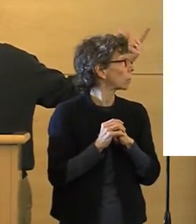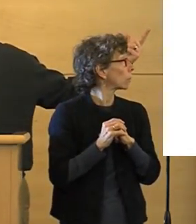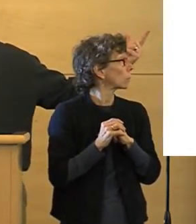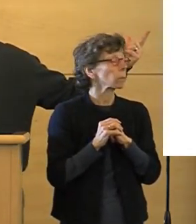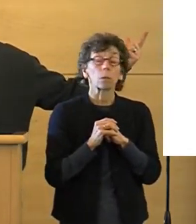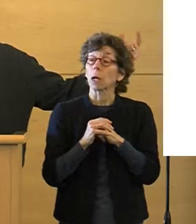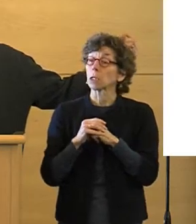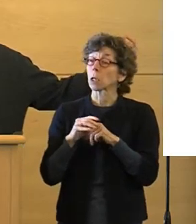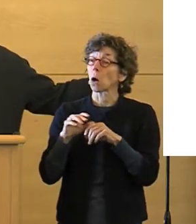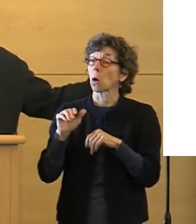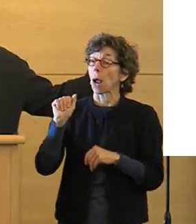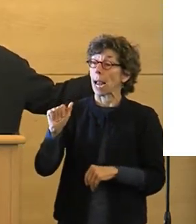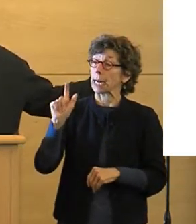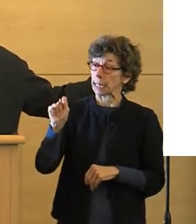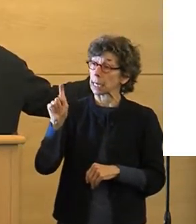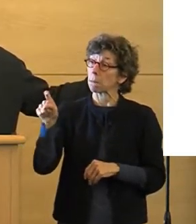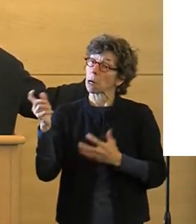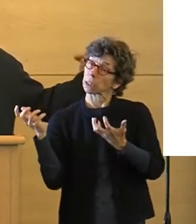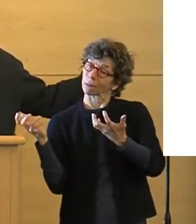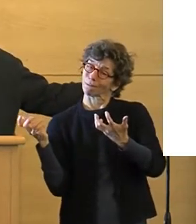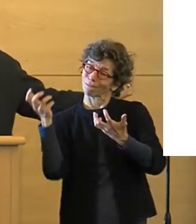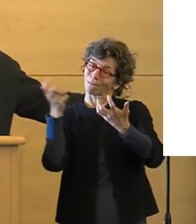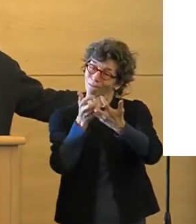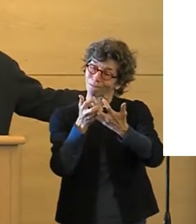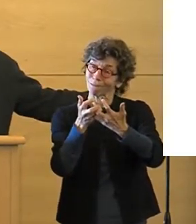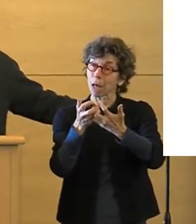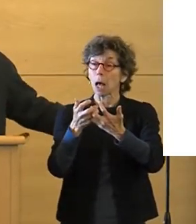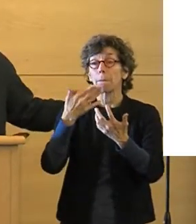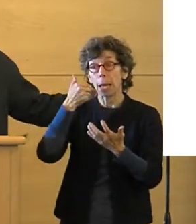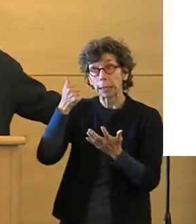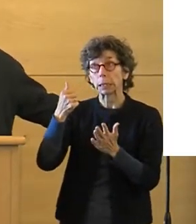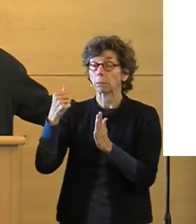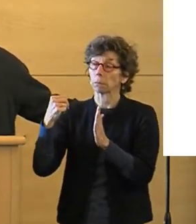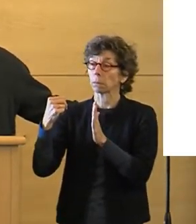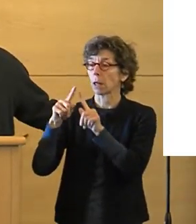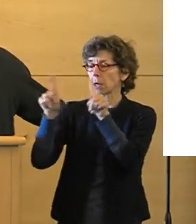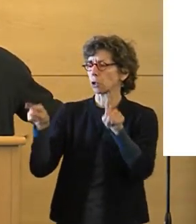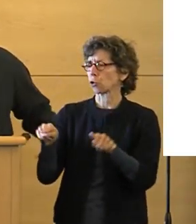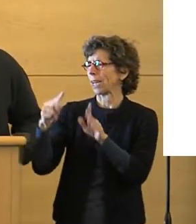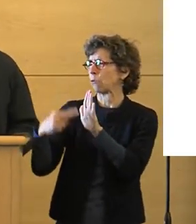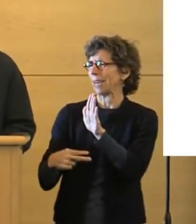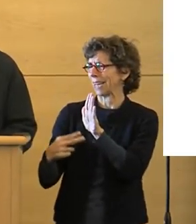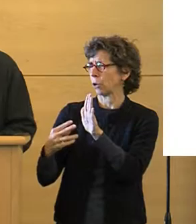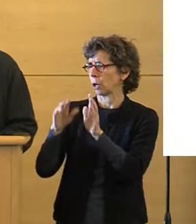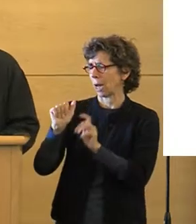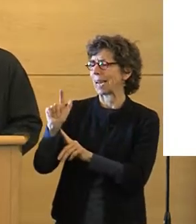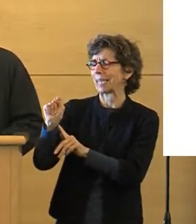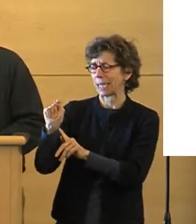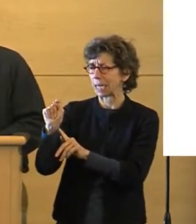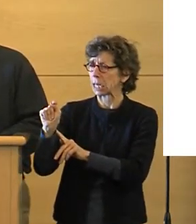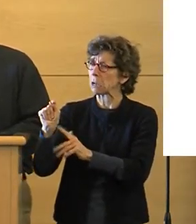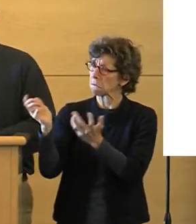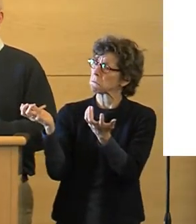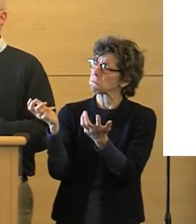it possible for complex interactions to be accessible. So they've done their part. We've got accessibility